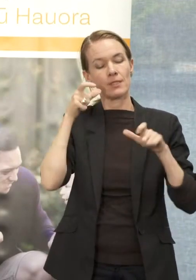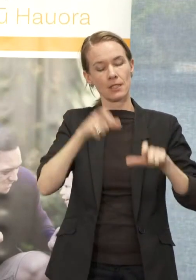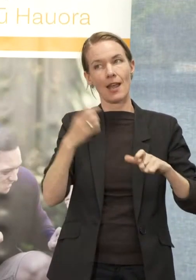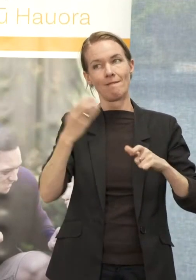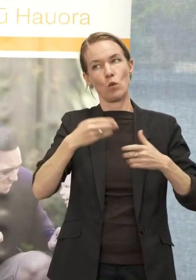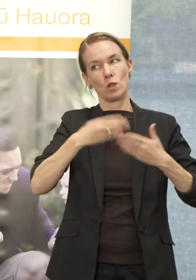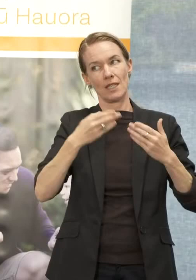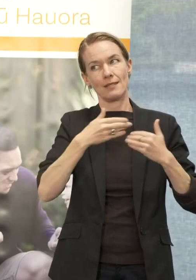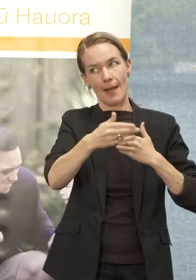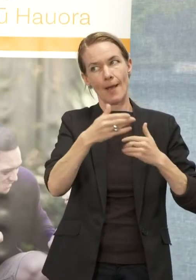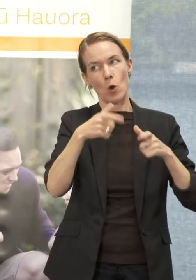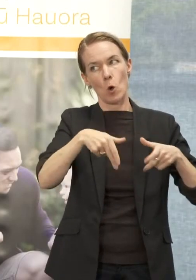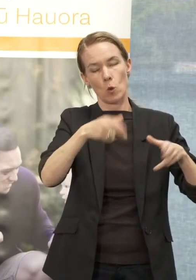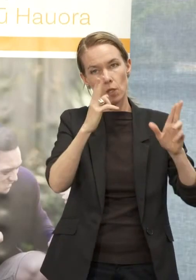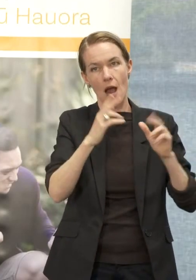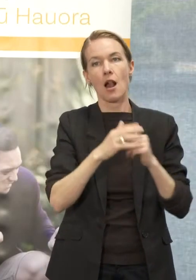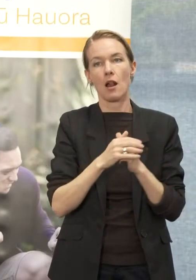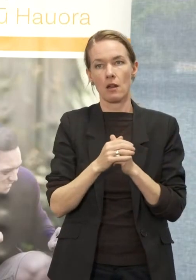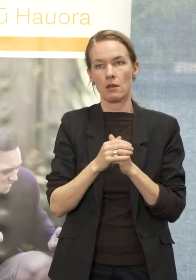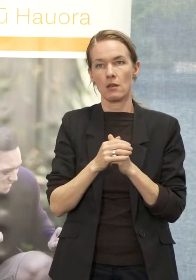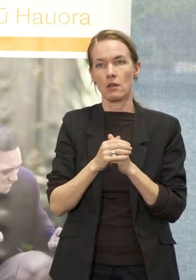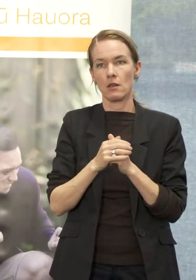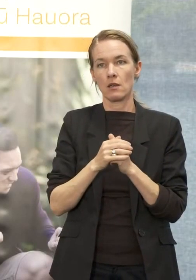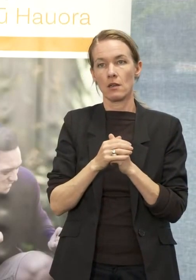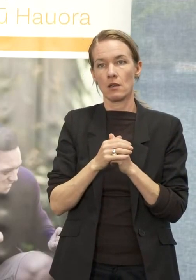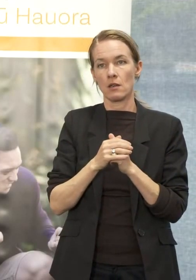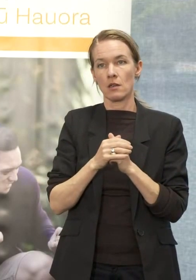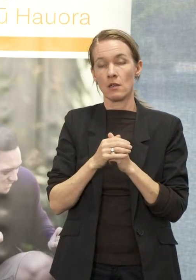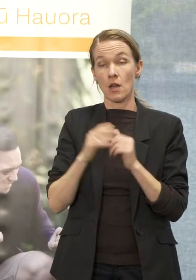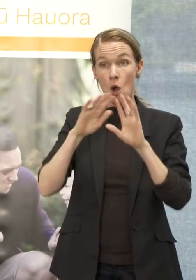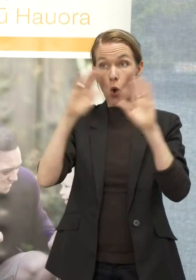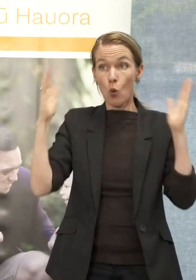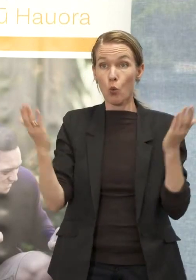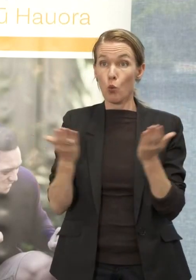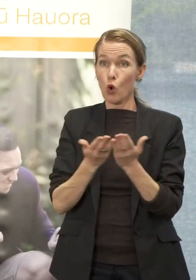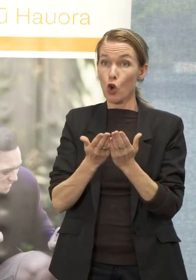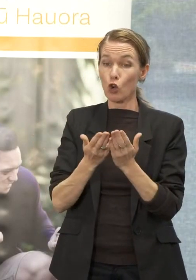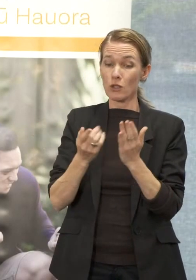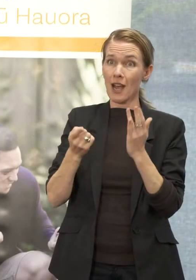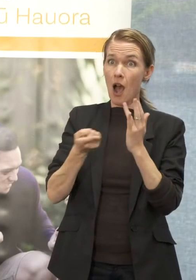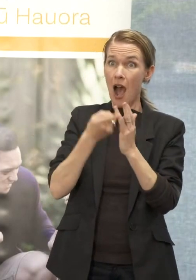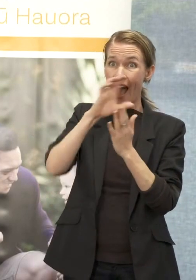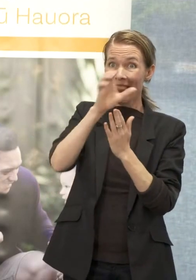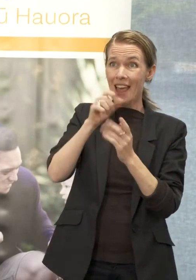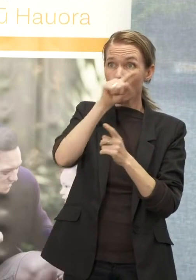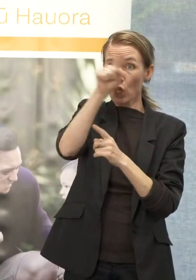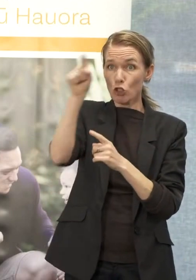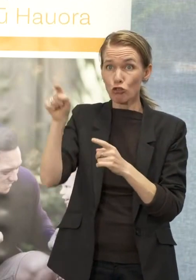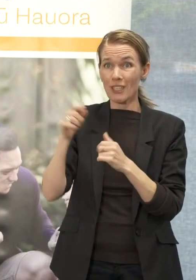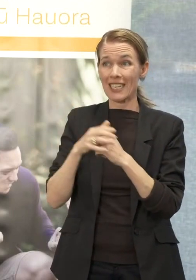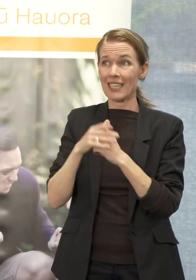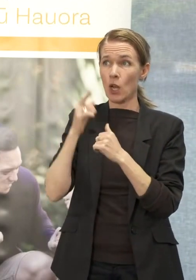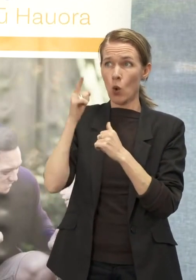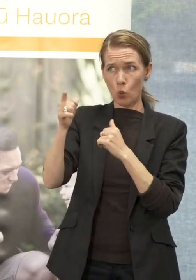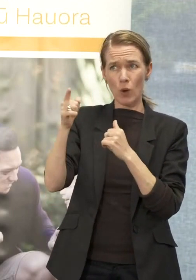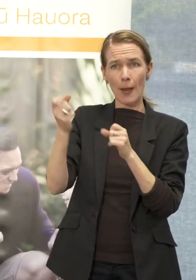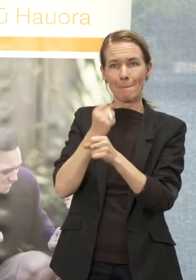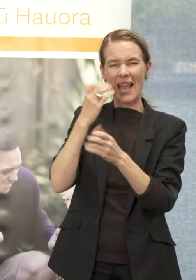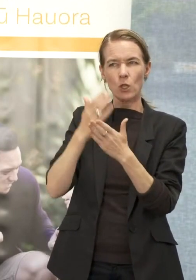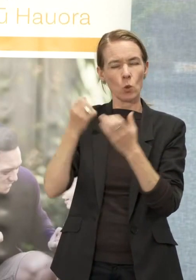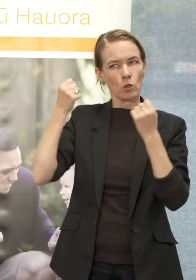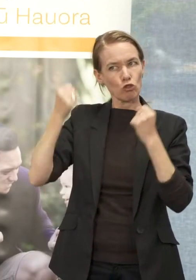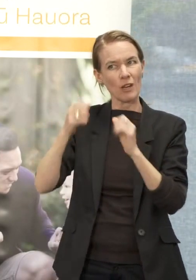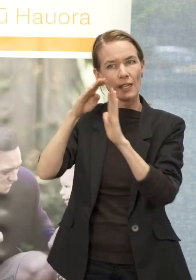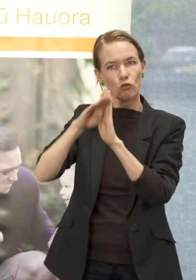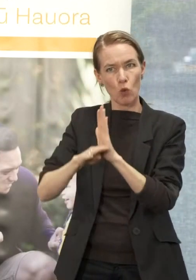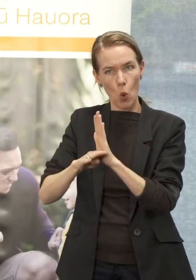in recognition of actually what's happening over there, the extra assurance of then 48 hours when they come back, test